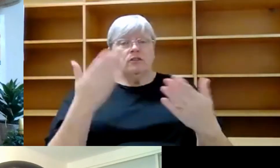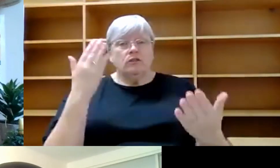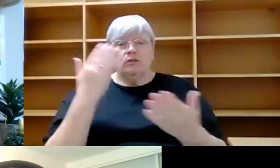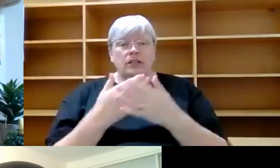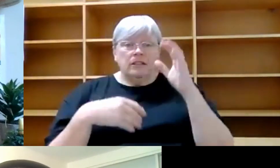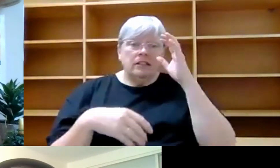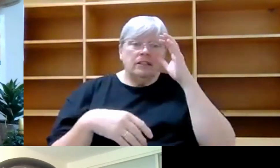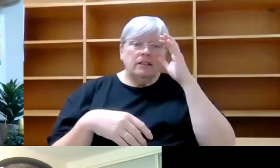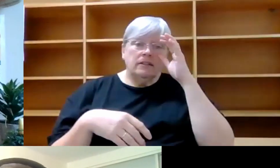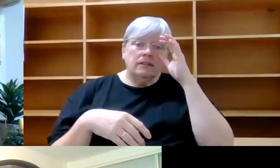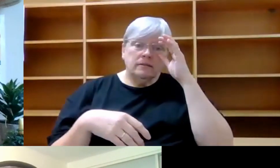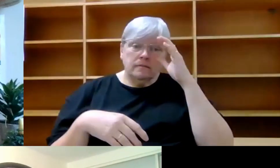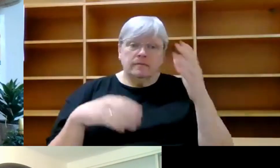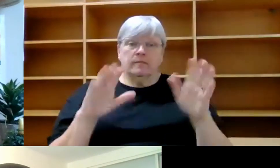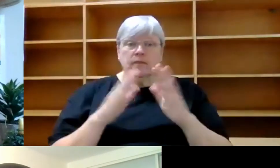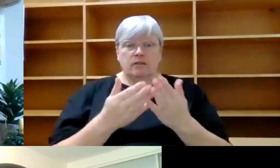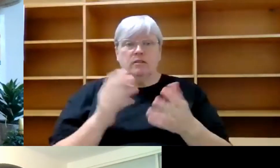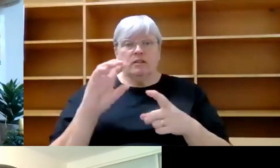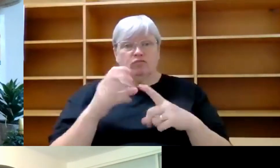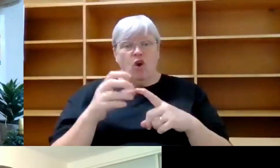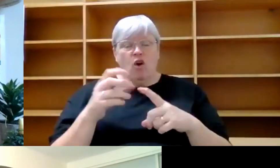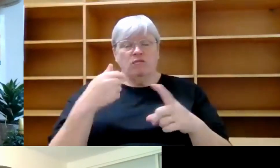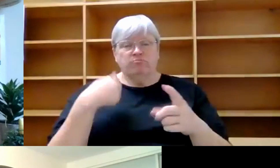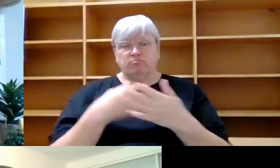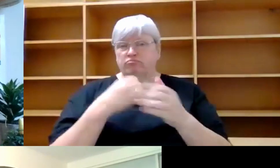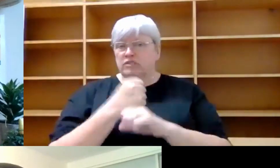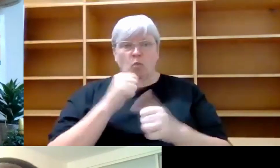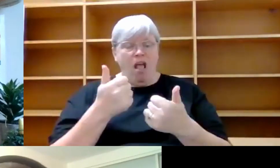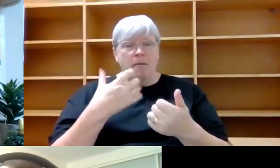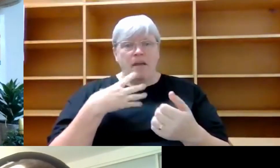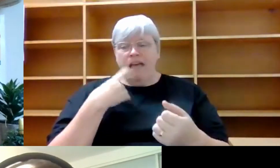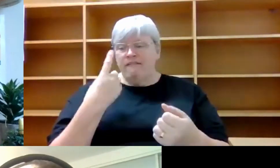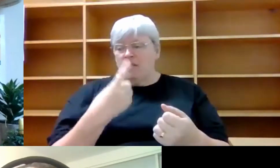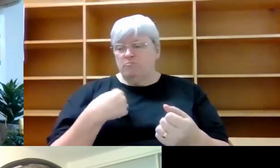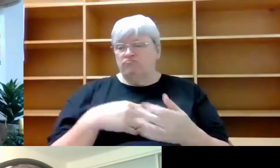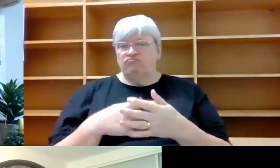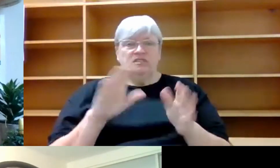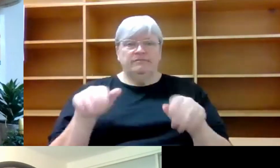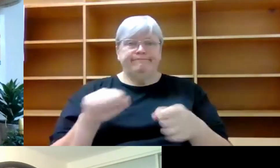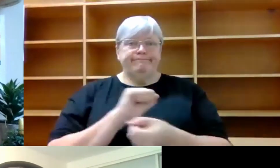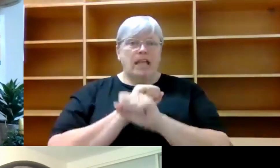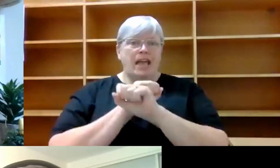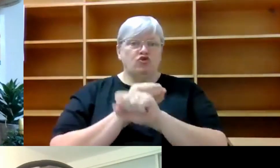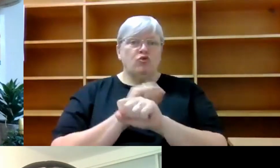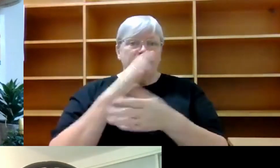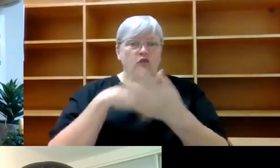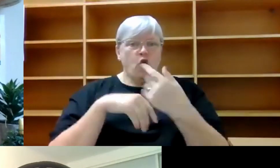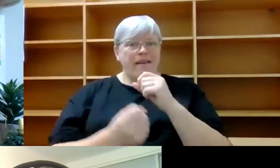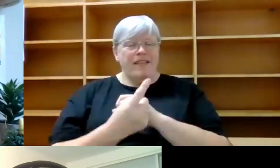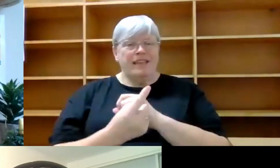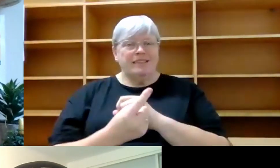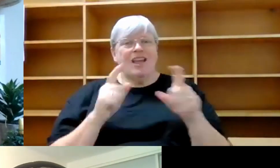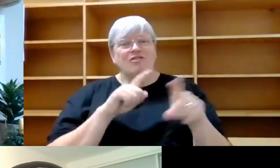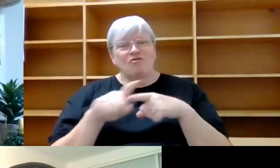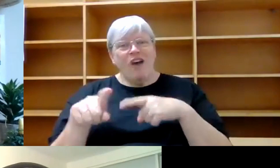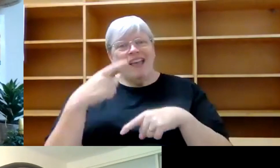did very, very well, but still I found myself kind of not being invited to such events. But when I tried my hand at young